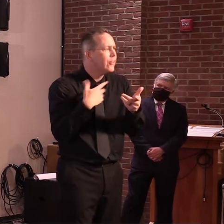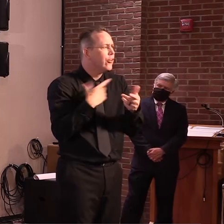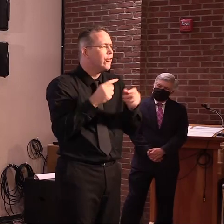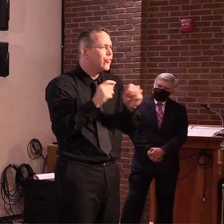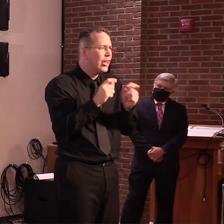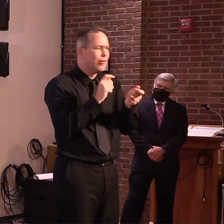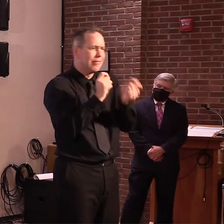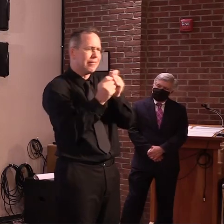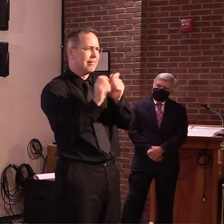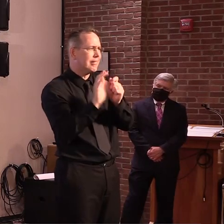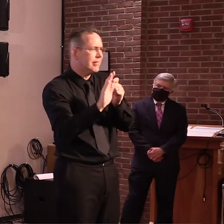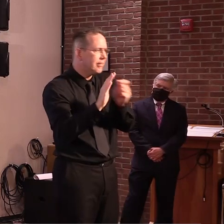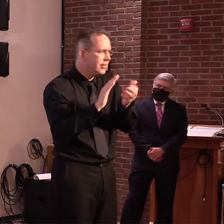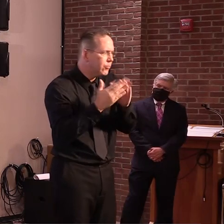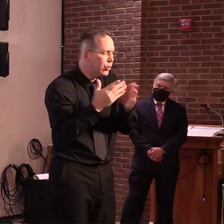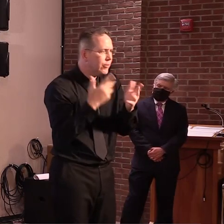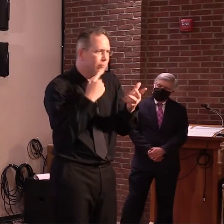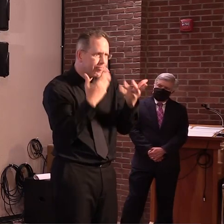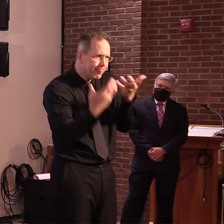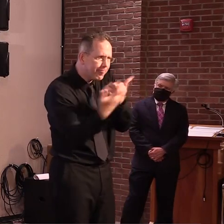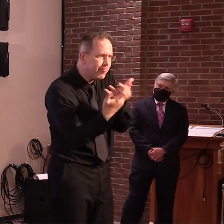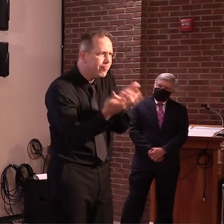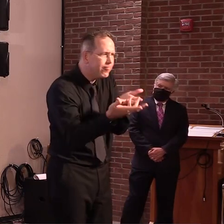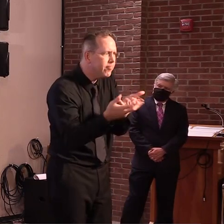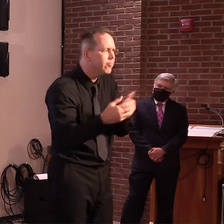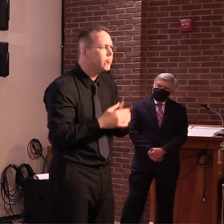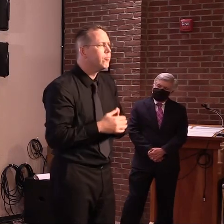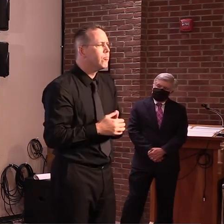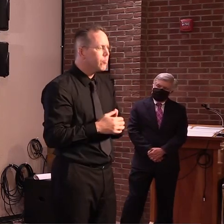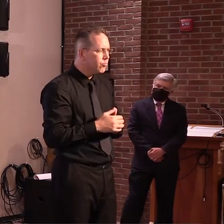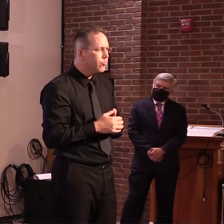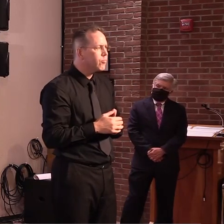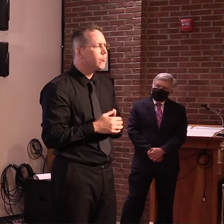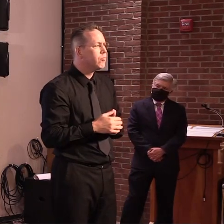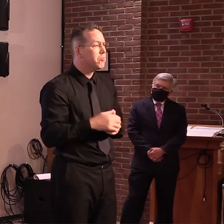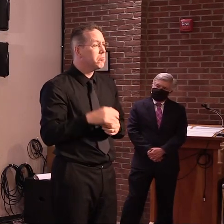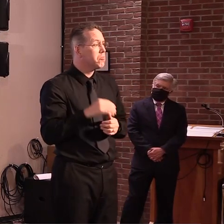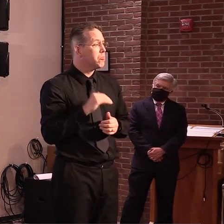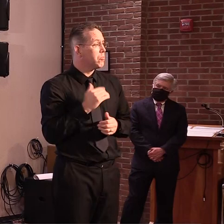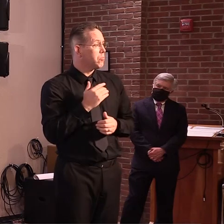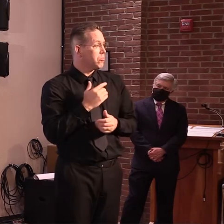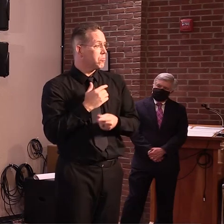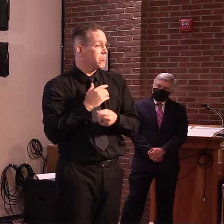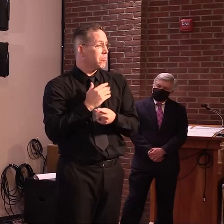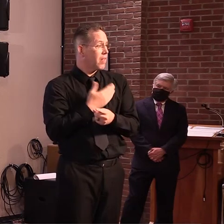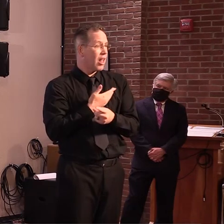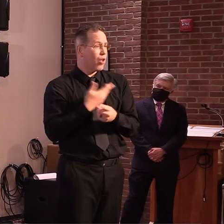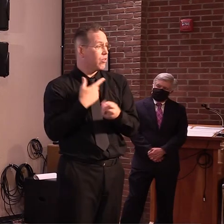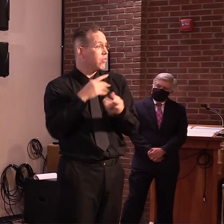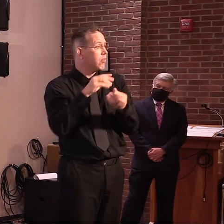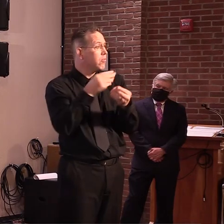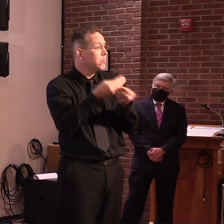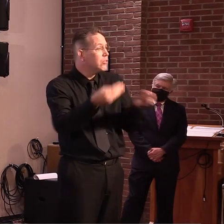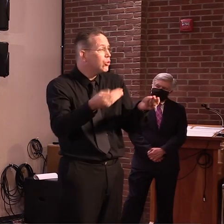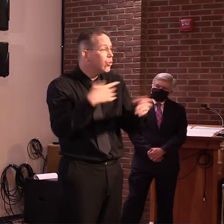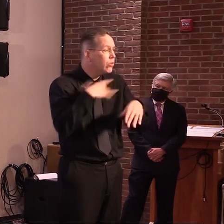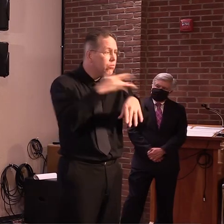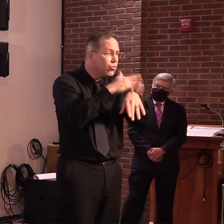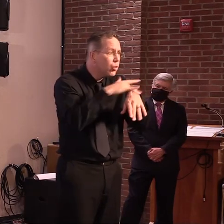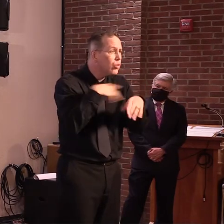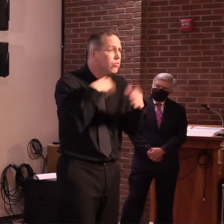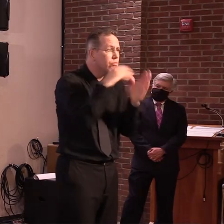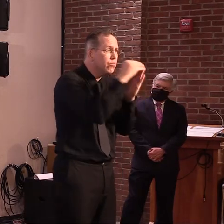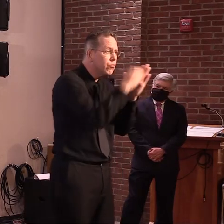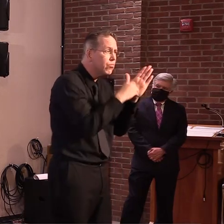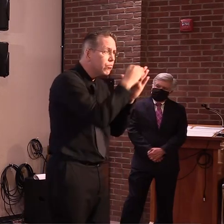We have most of our materials in many languages. One thing we've